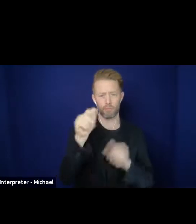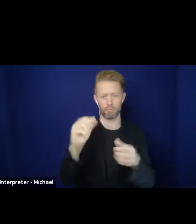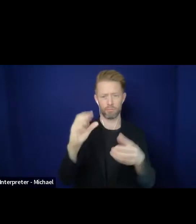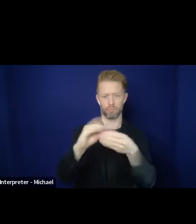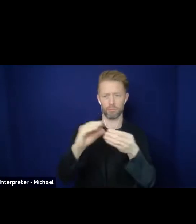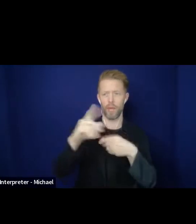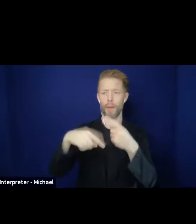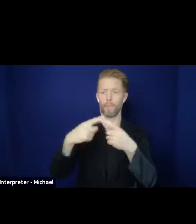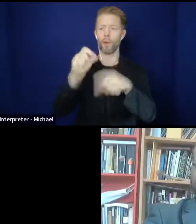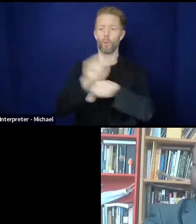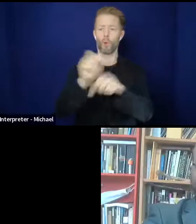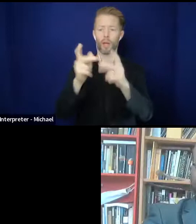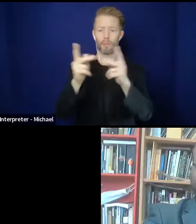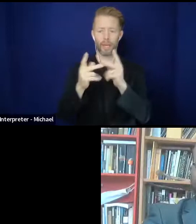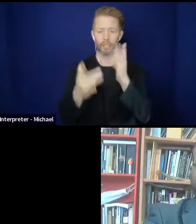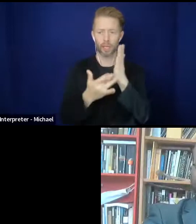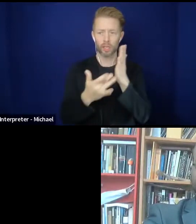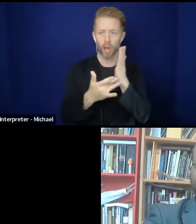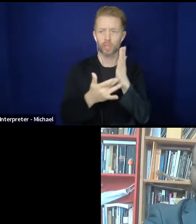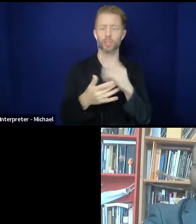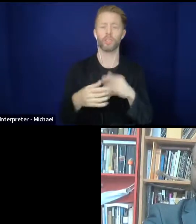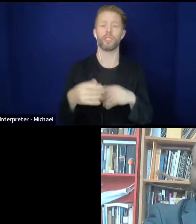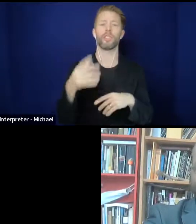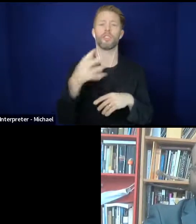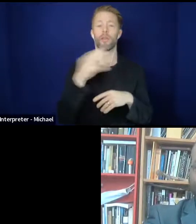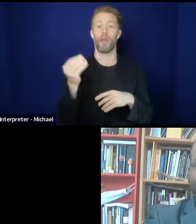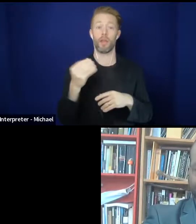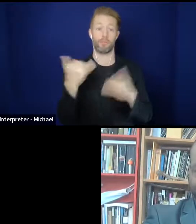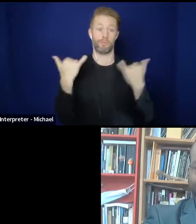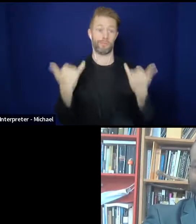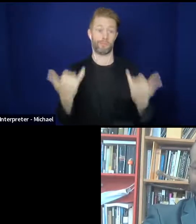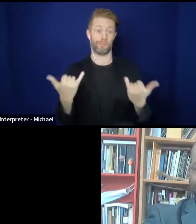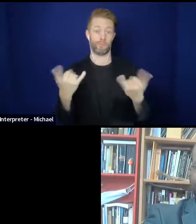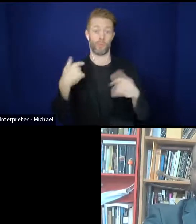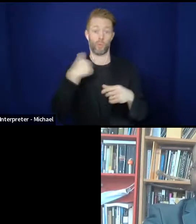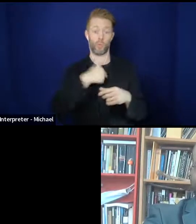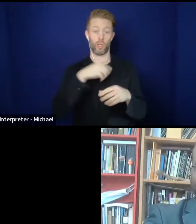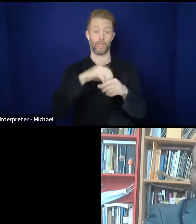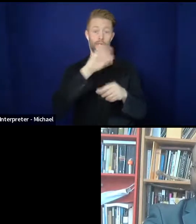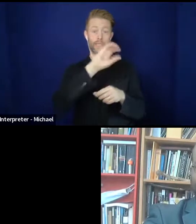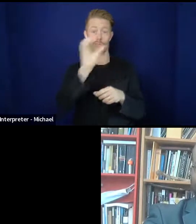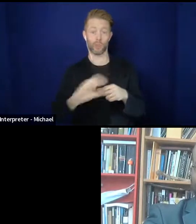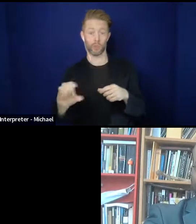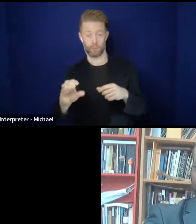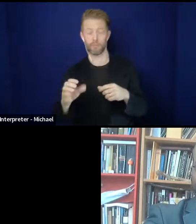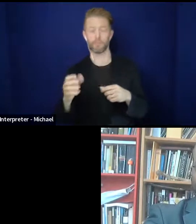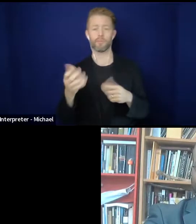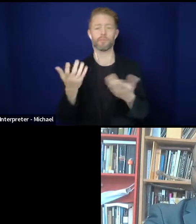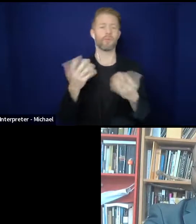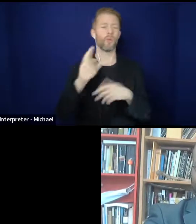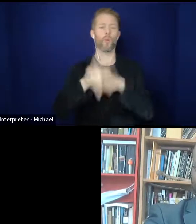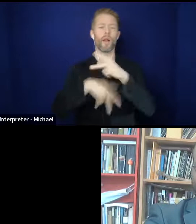And we're in the time of Zoom now. So what kind of new data can employers obtain about